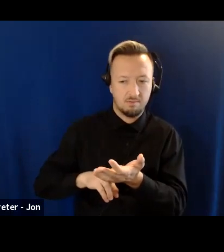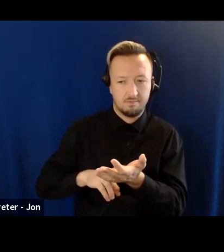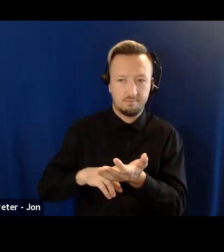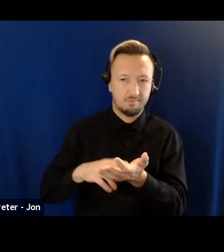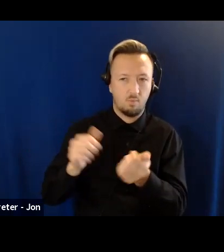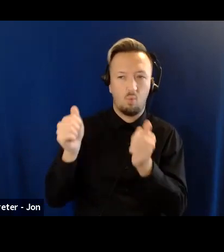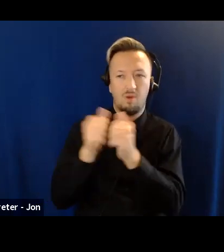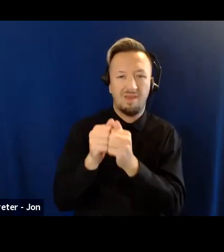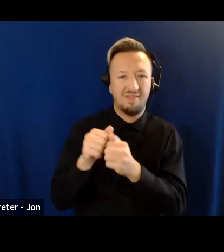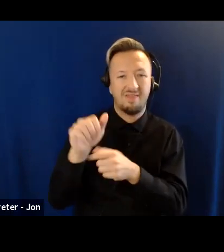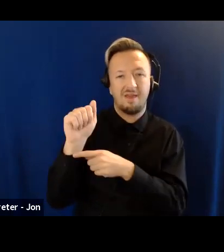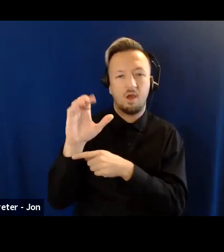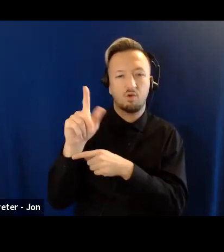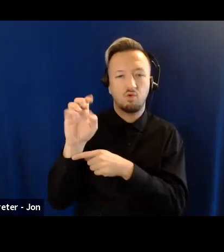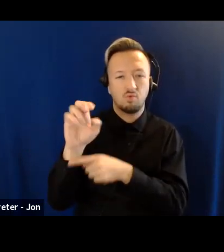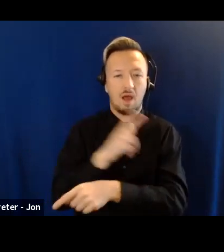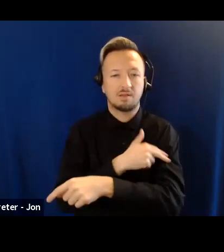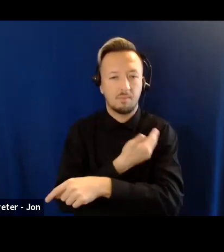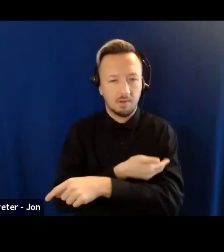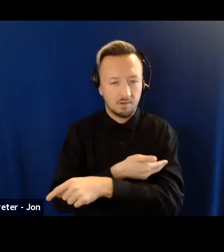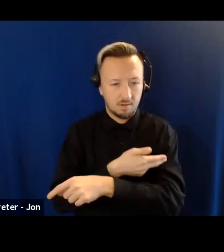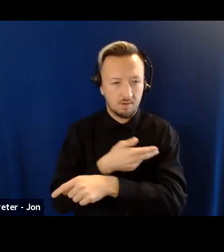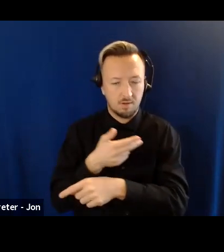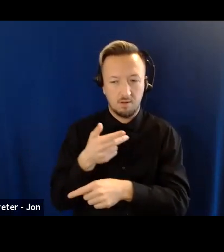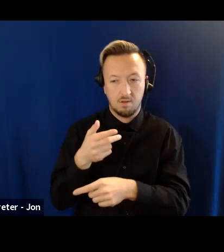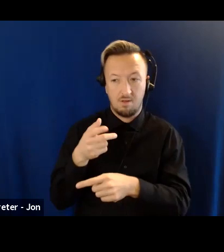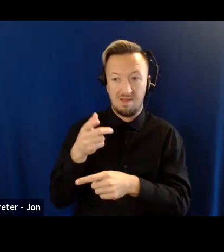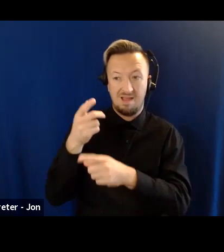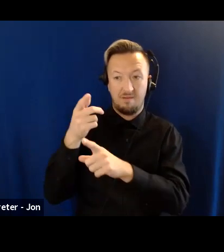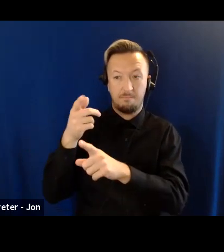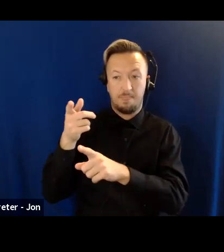acute hospital setting to admit some COVID positive